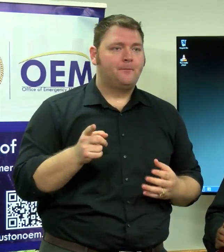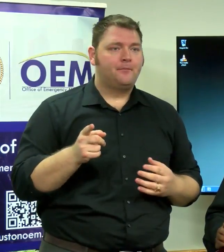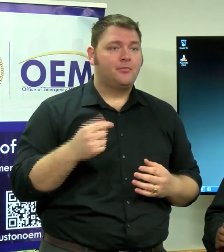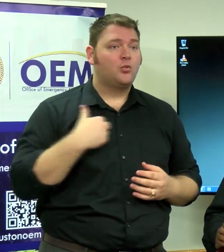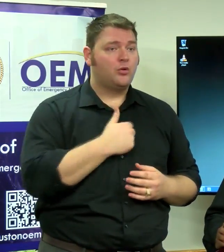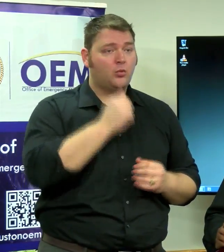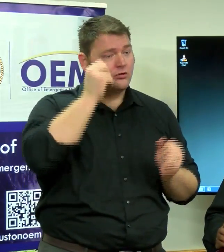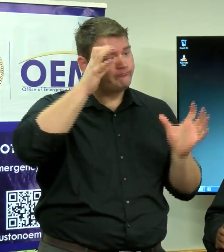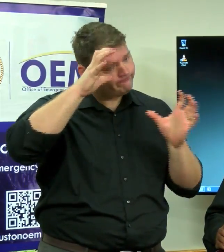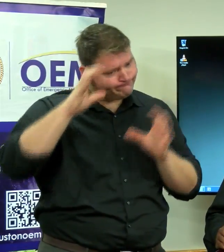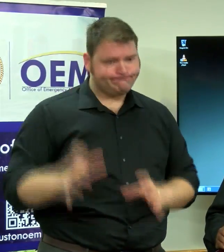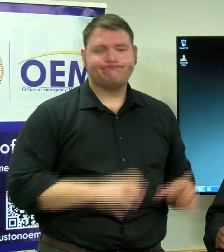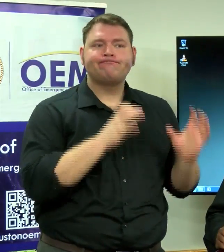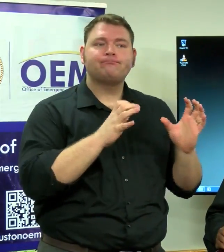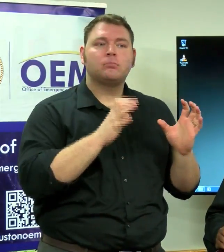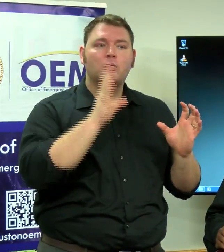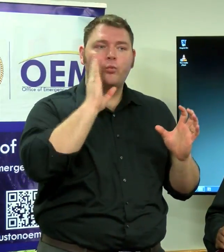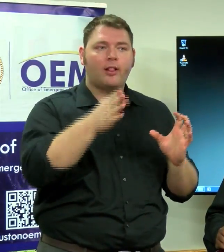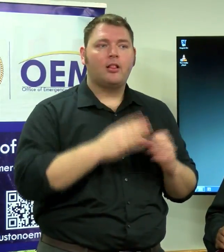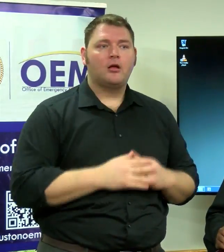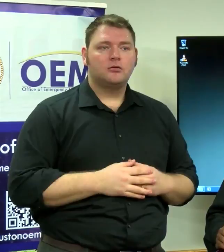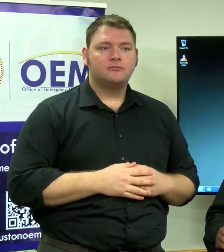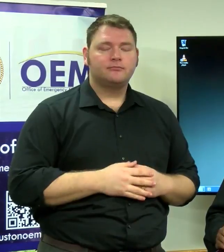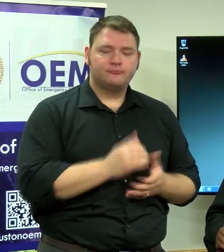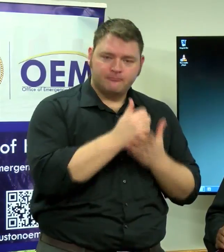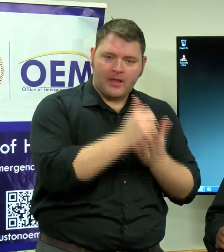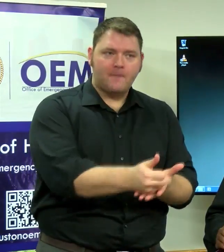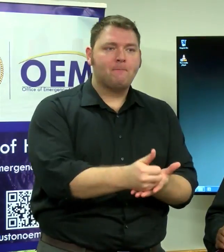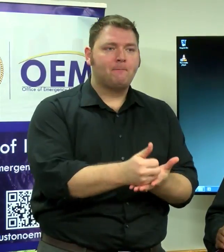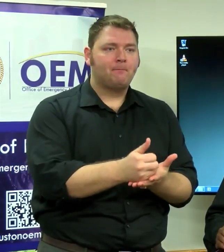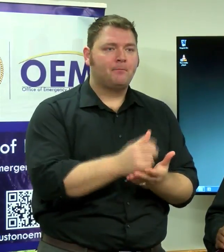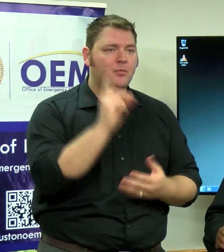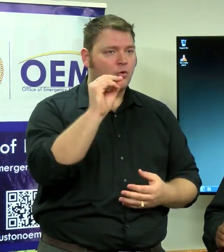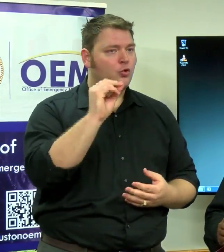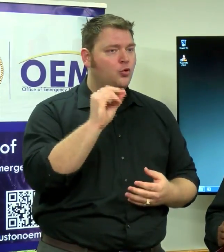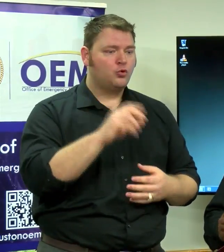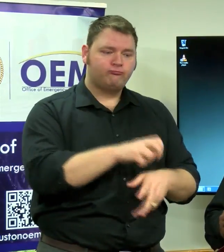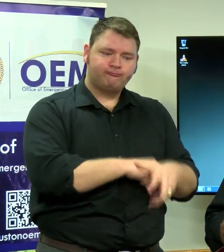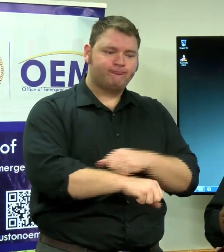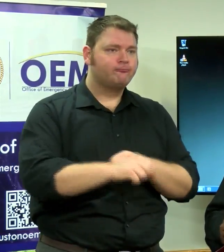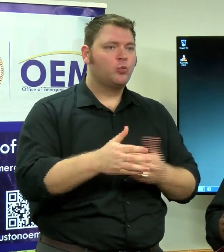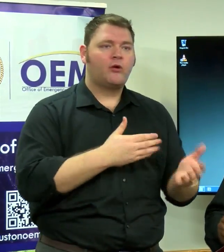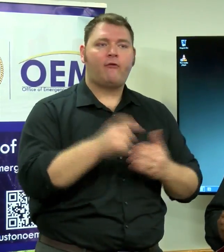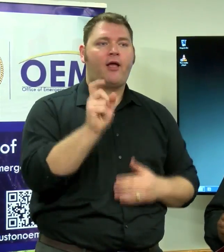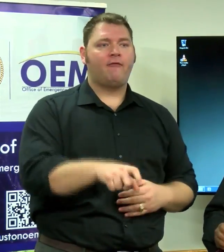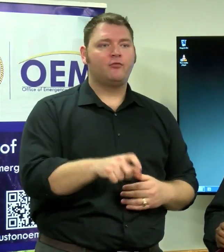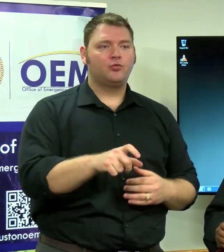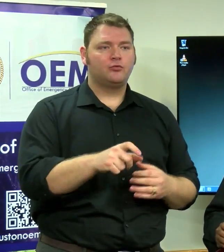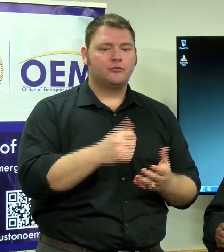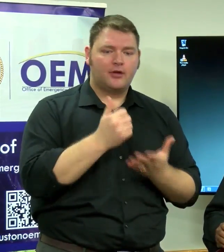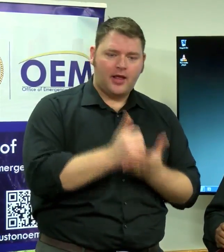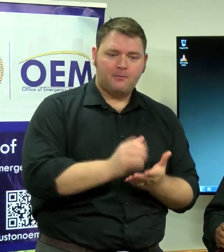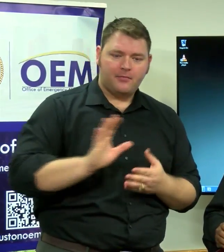we'll stay up 24 hours, we'll do whatever we need to do in order to address their situation, and we will worry